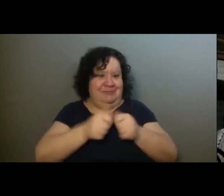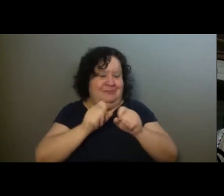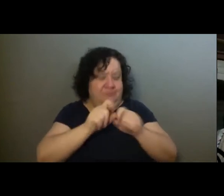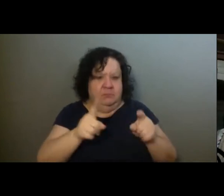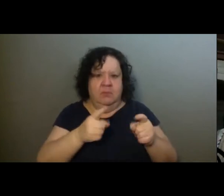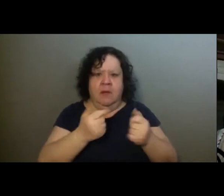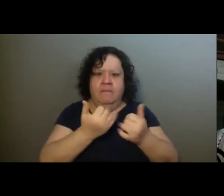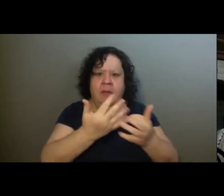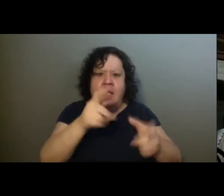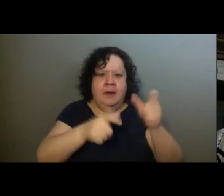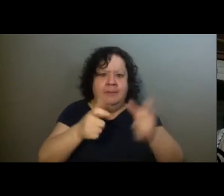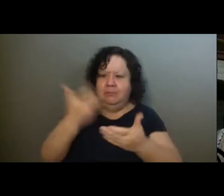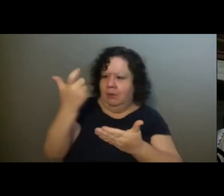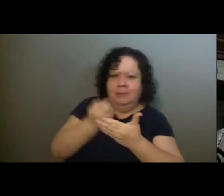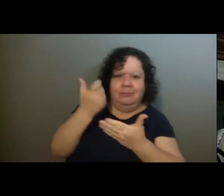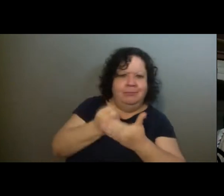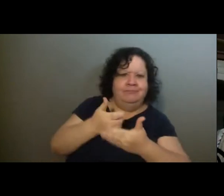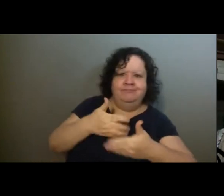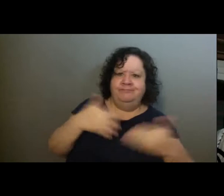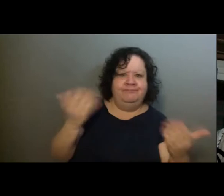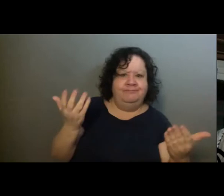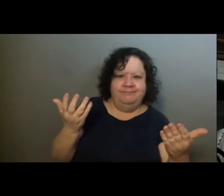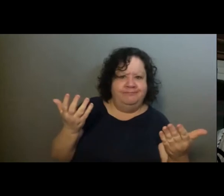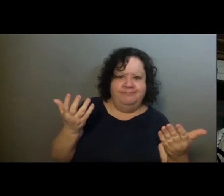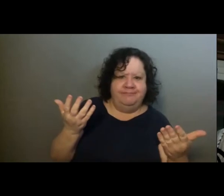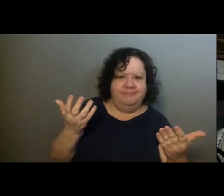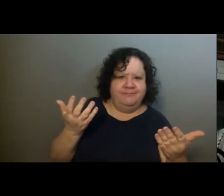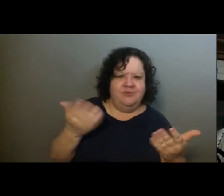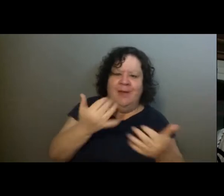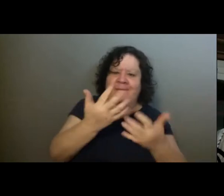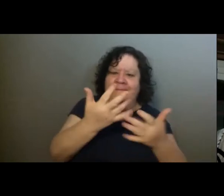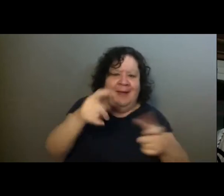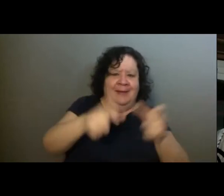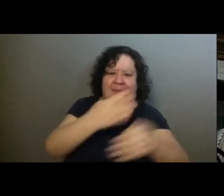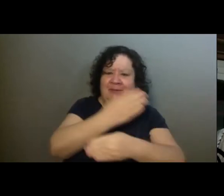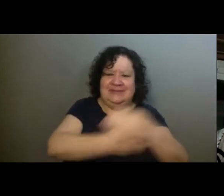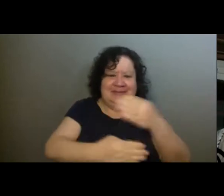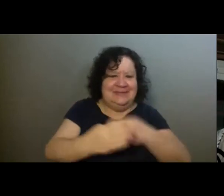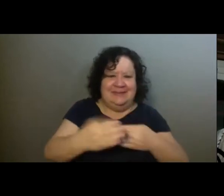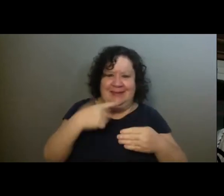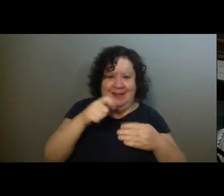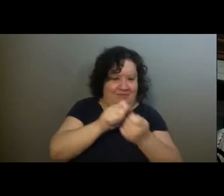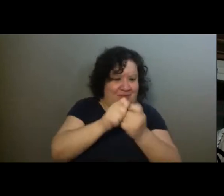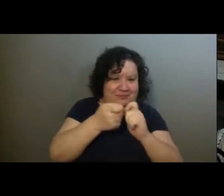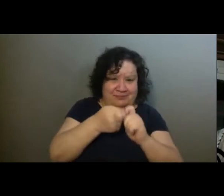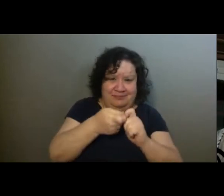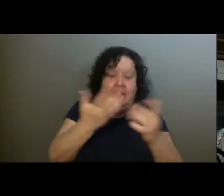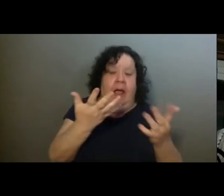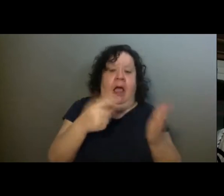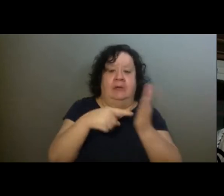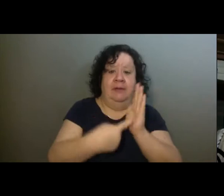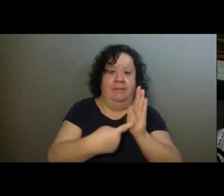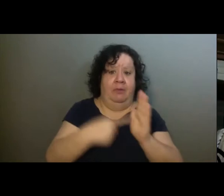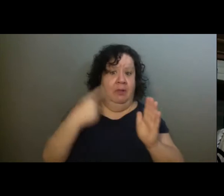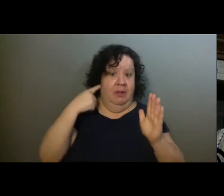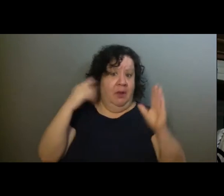impairment, they have their own form of receiving and disseminating messages. The social media platform that